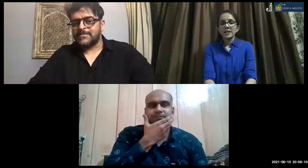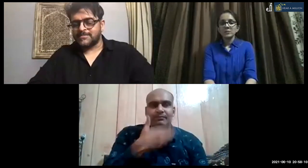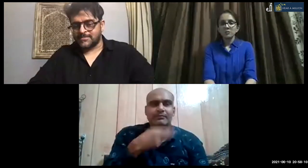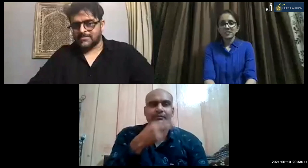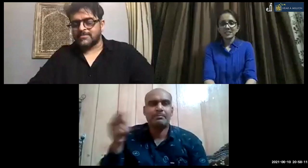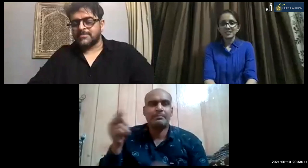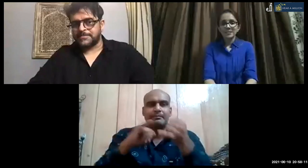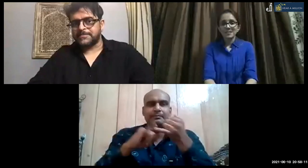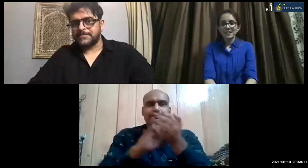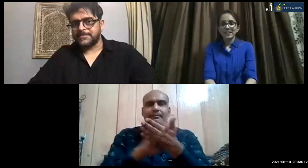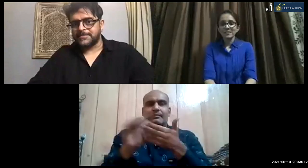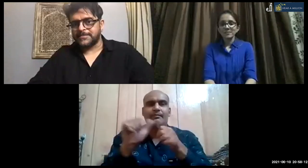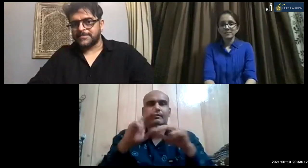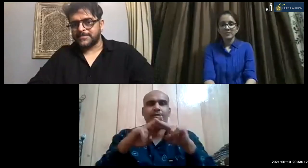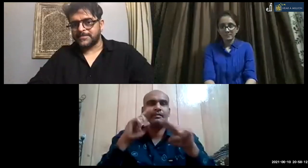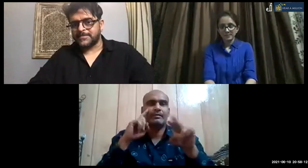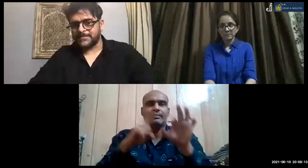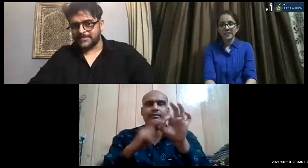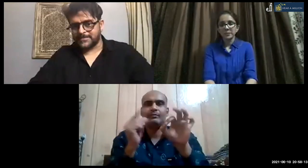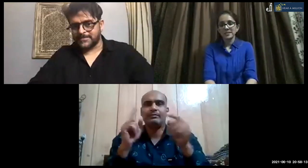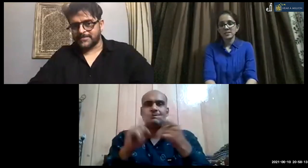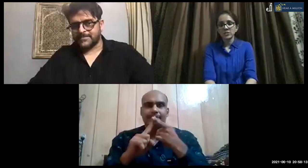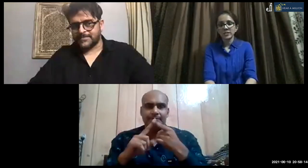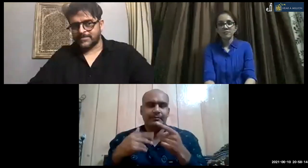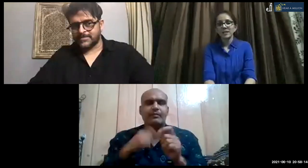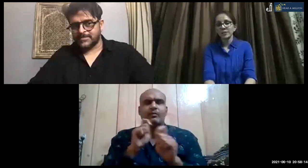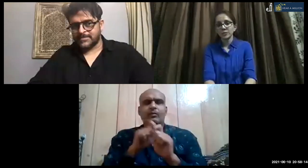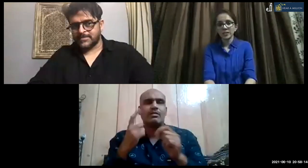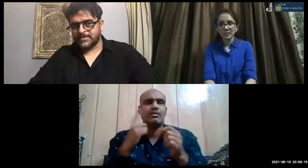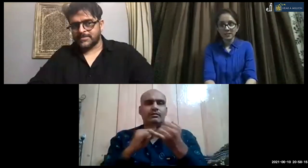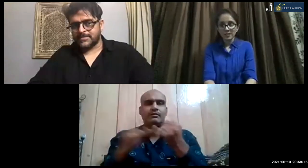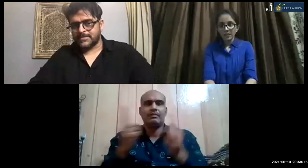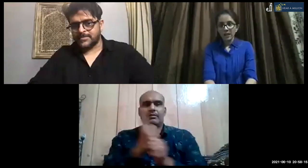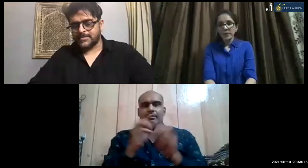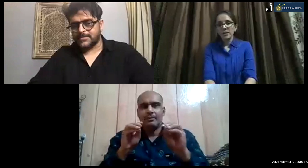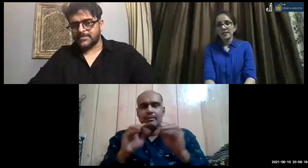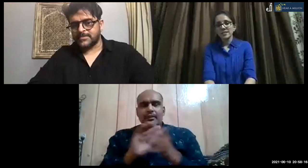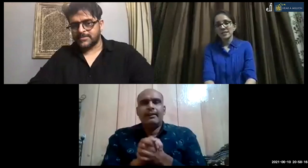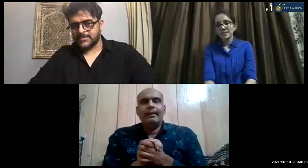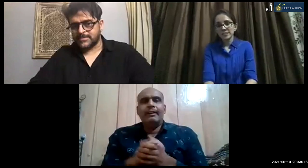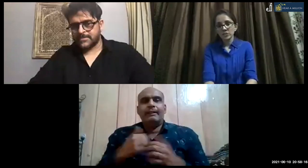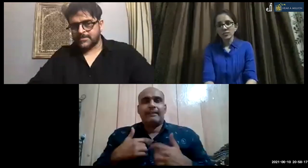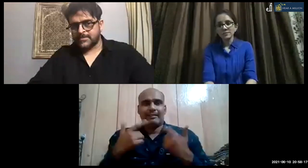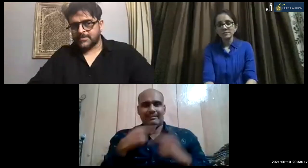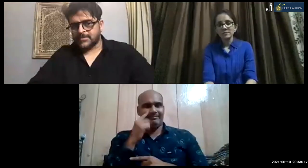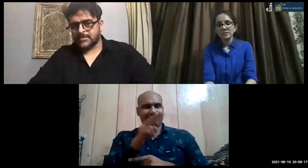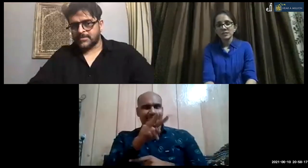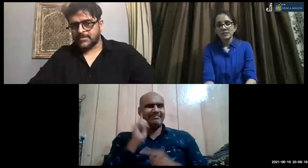I am Shafiq. That's my sign. My name is SHAFIQUE. I work as an ISL